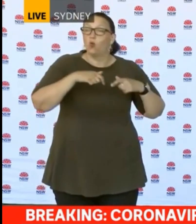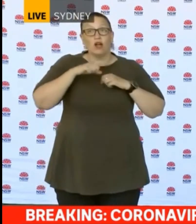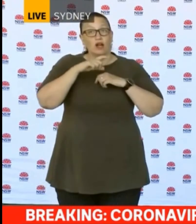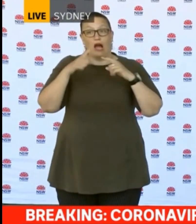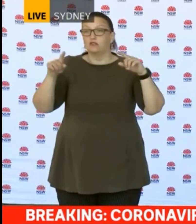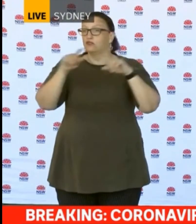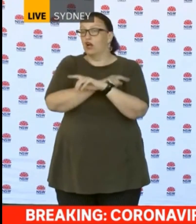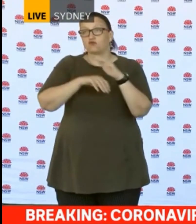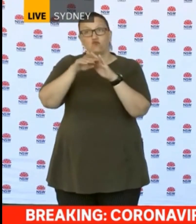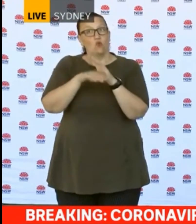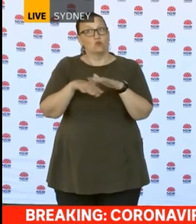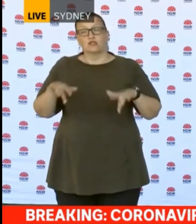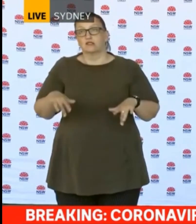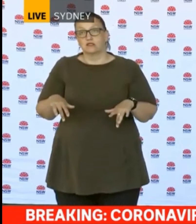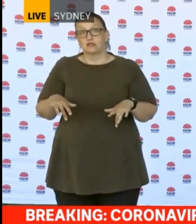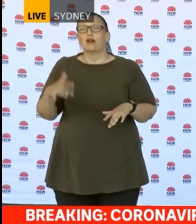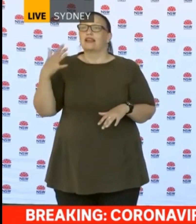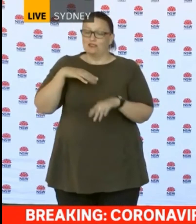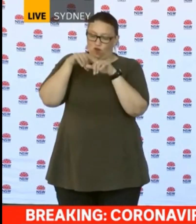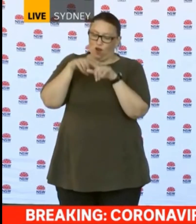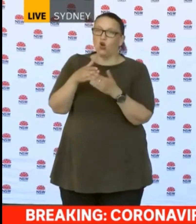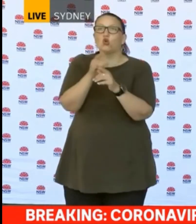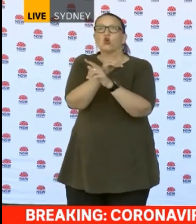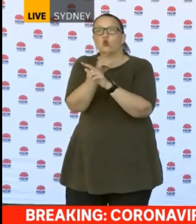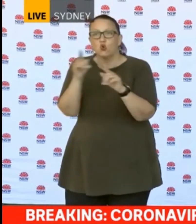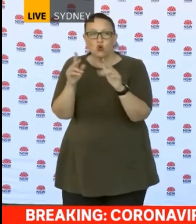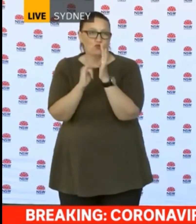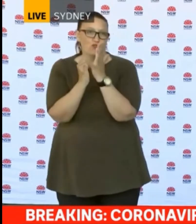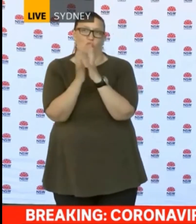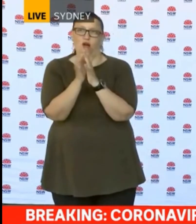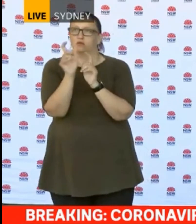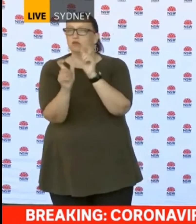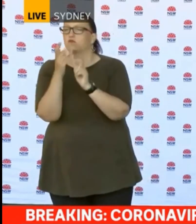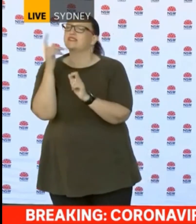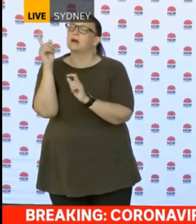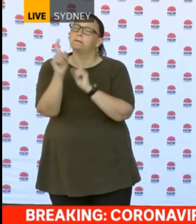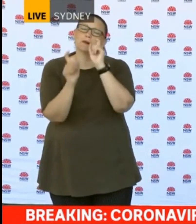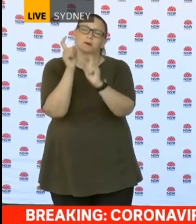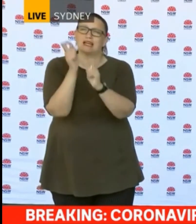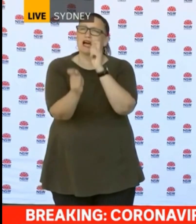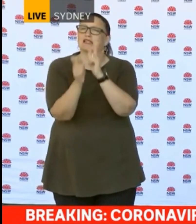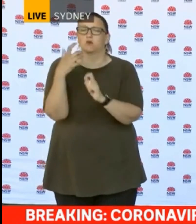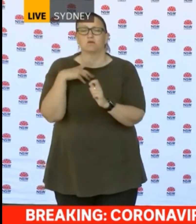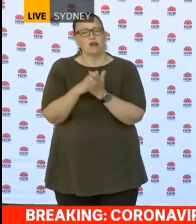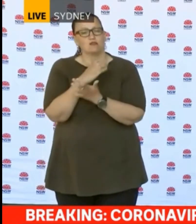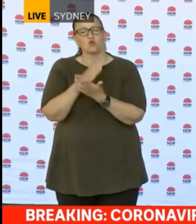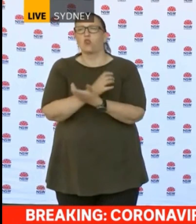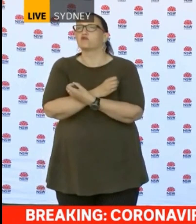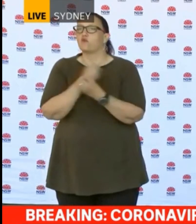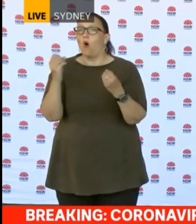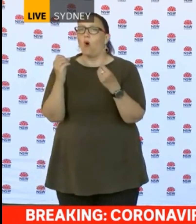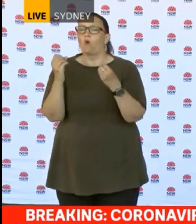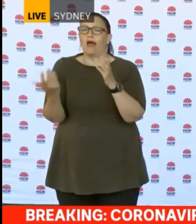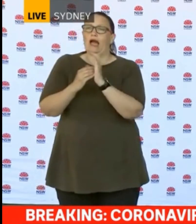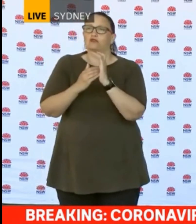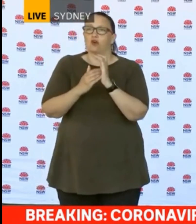some of the restriction does rely on people coming out and getting tested, because that gives us confidence that there aren't strains of transmission out there